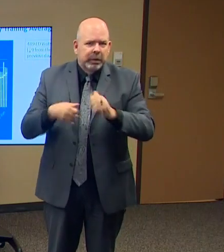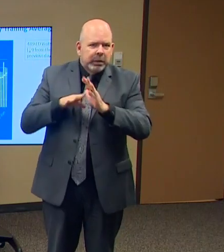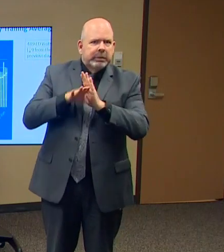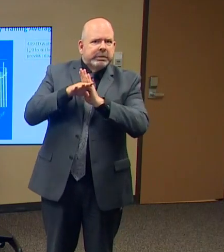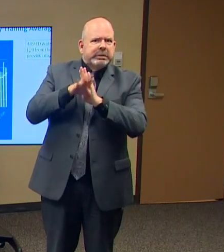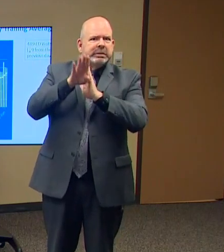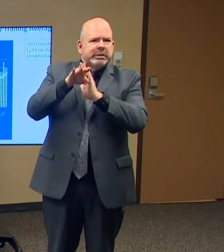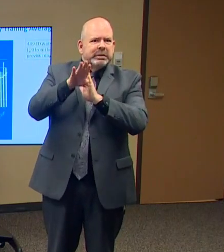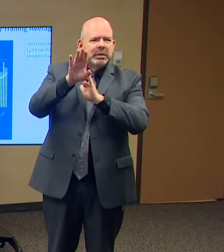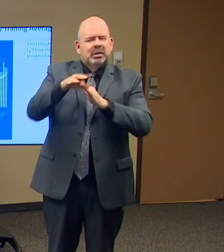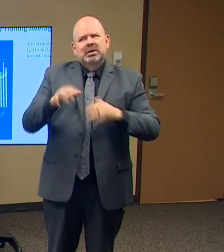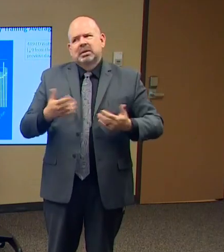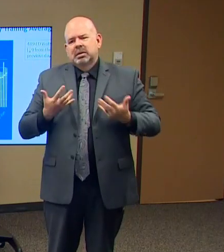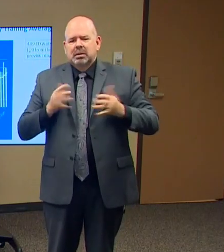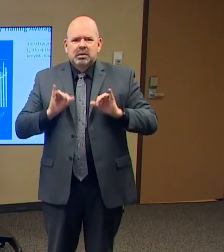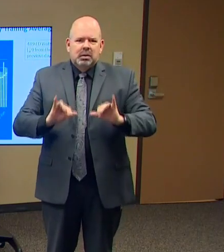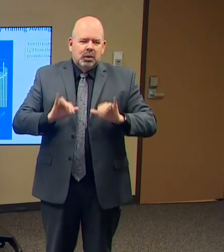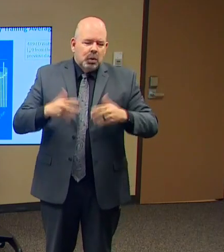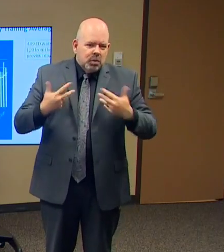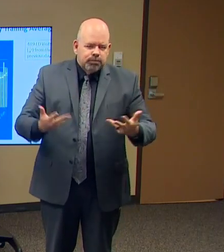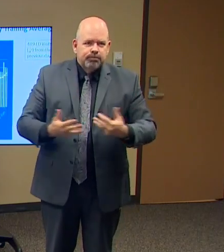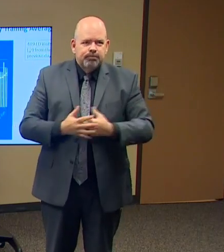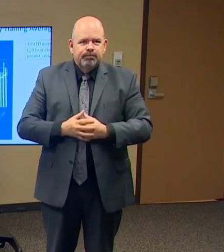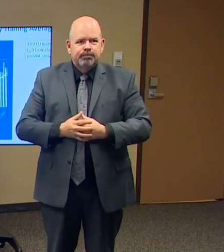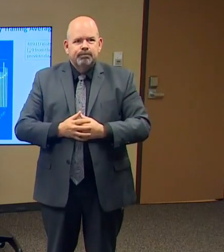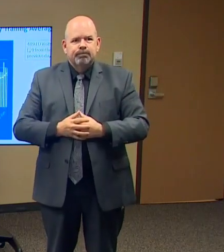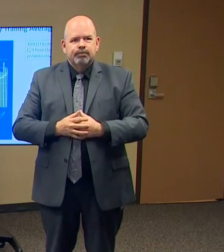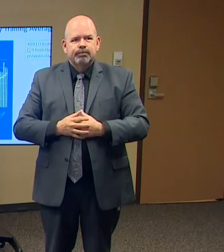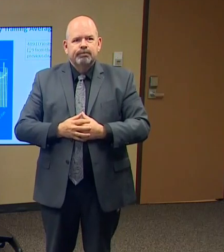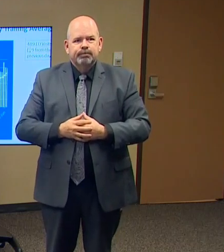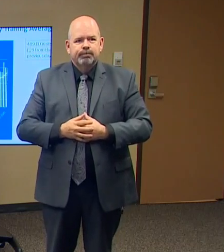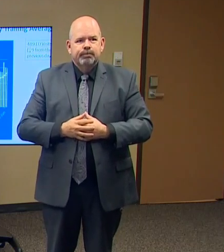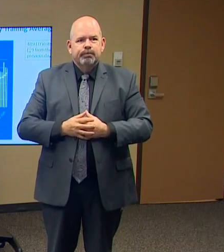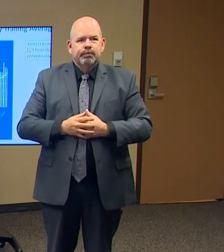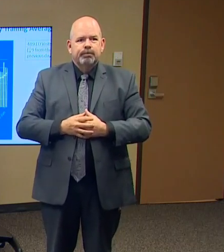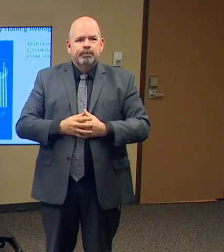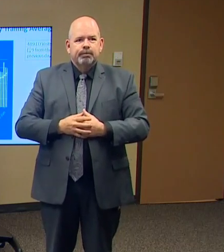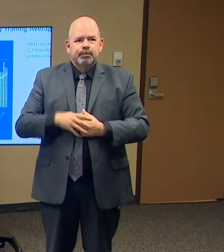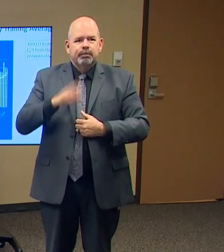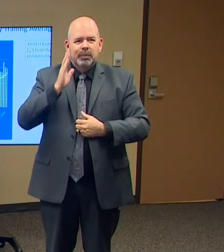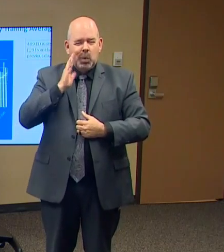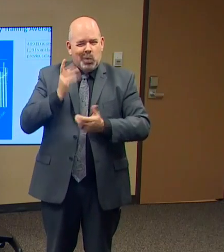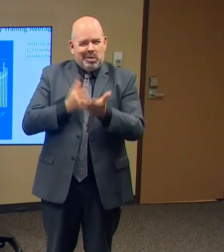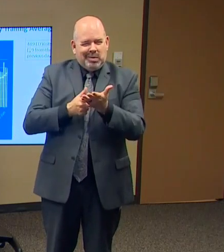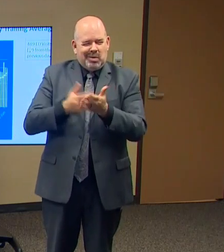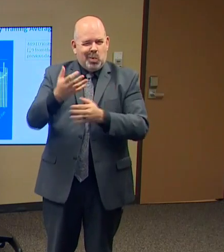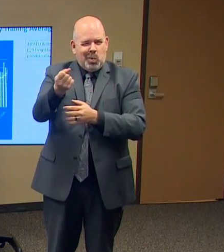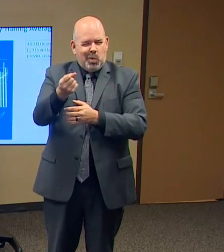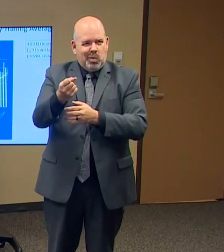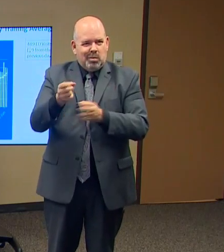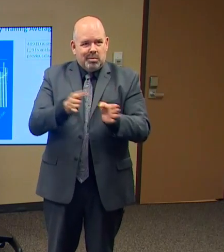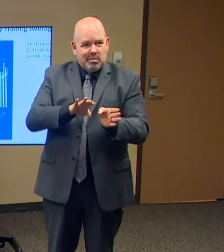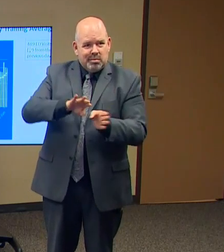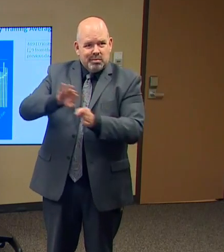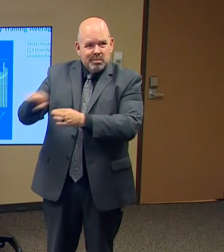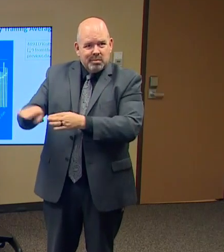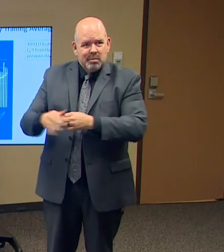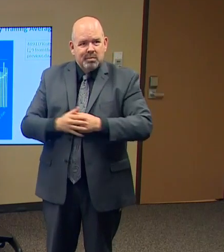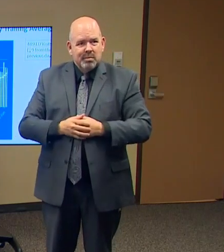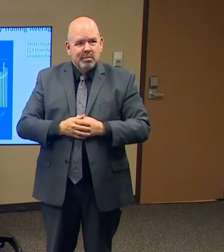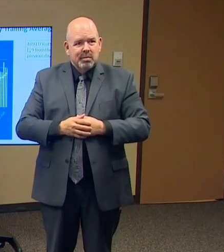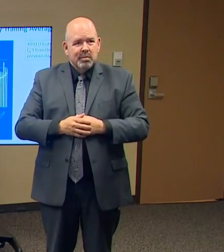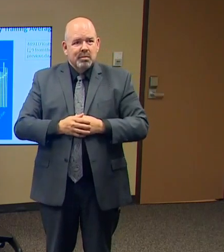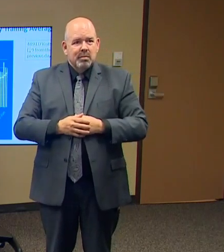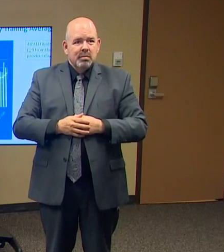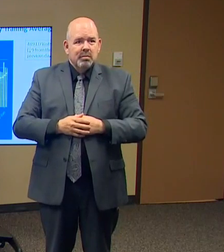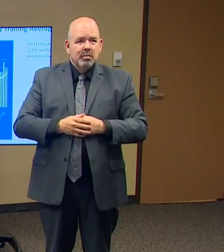some indications of going up, and I'll talk about that in a second. We are, in a timing-wise, probably about 2 weeks